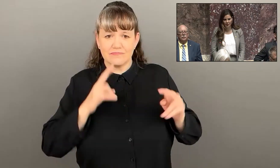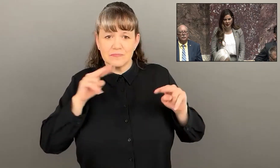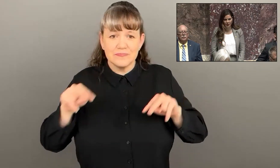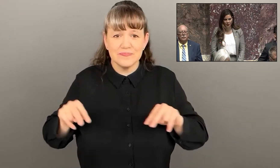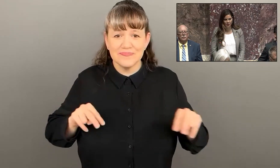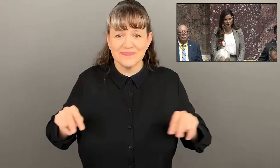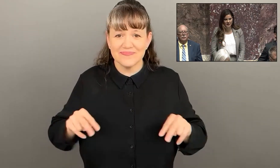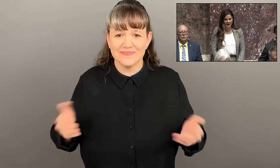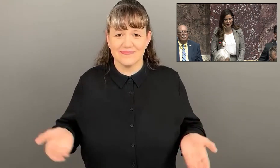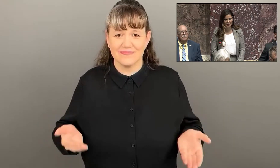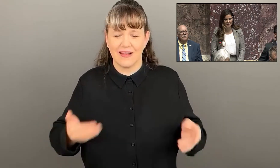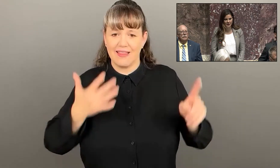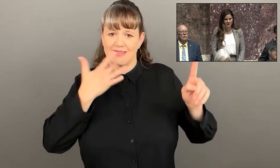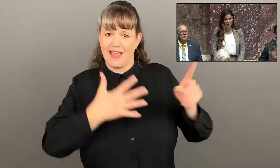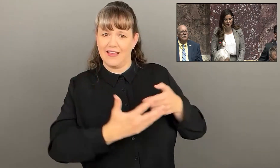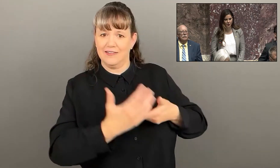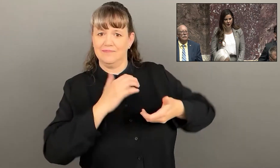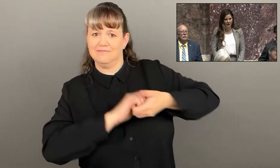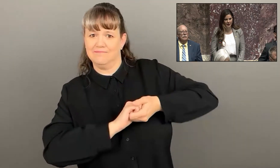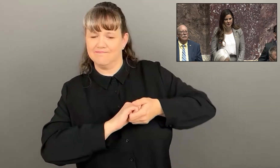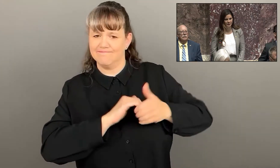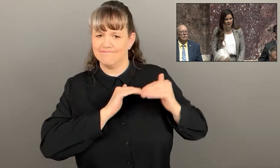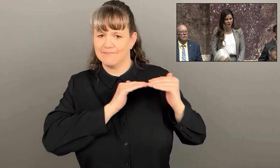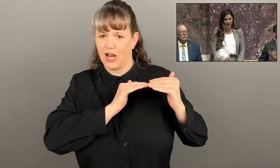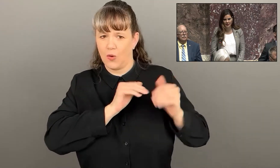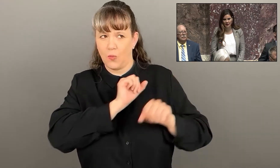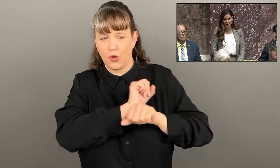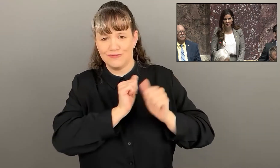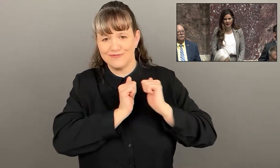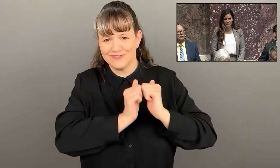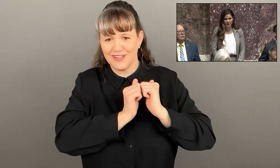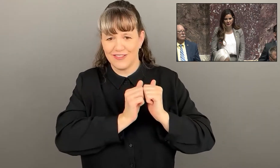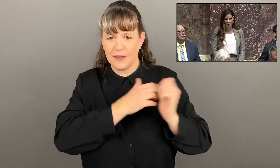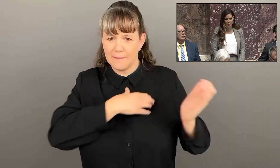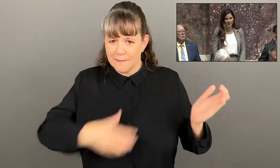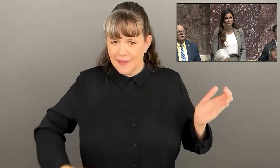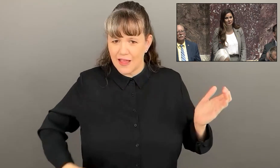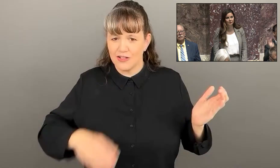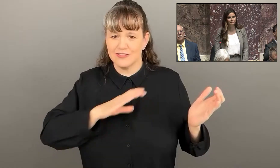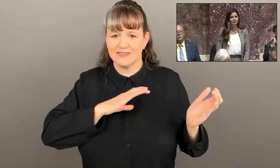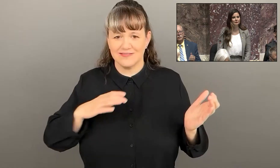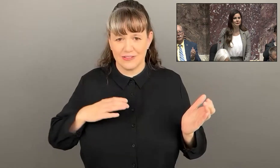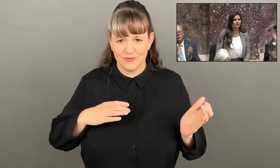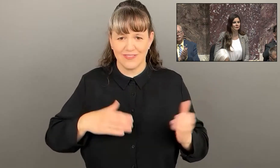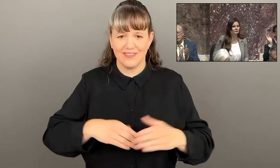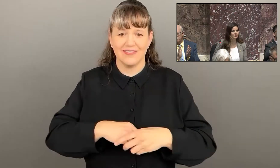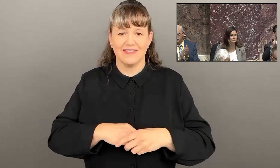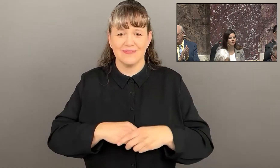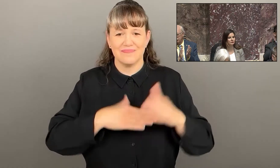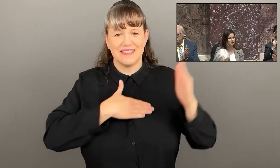relationship with Mayor Holmes and his council, so will the House please join me in making him feel very welcome?